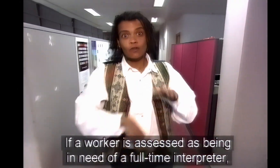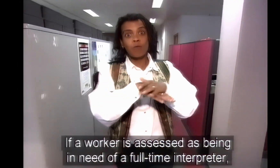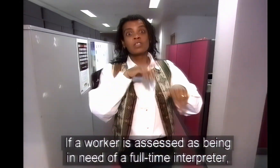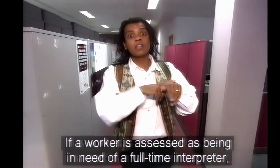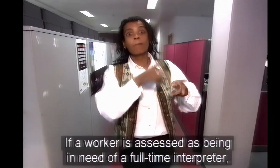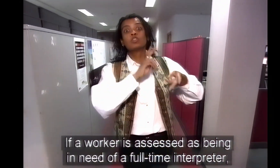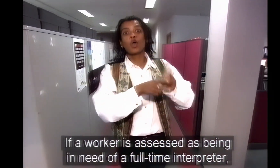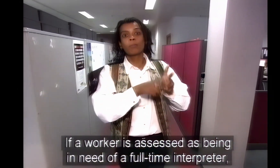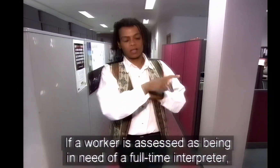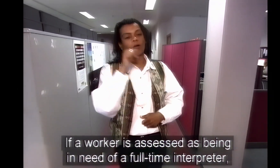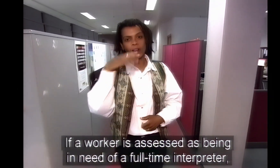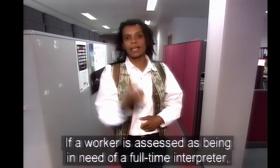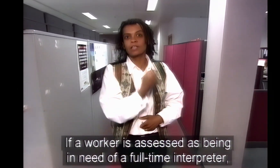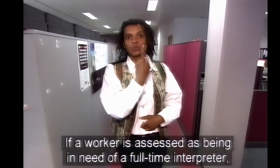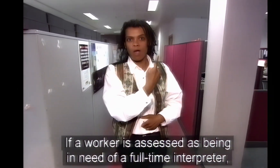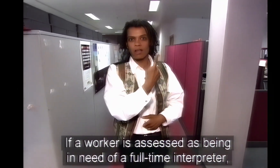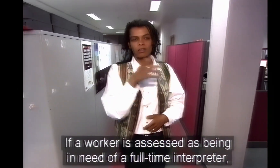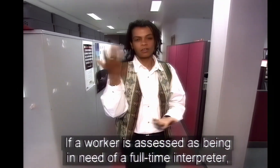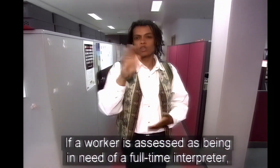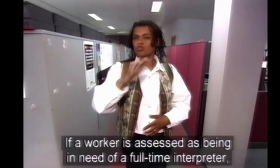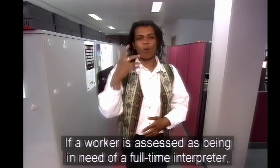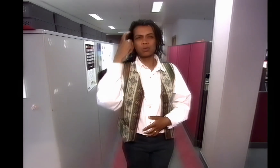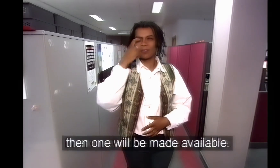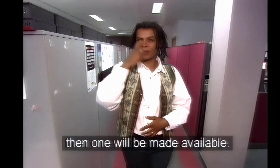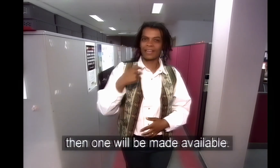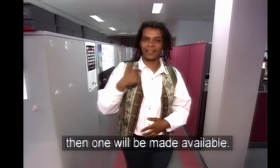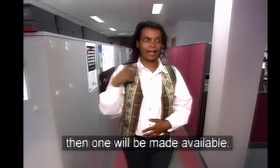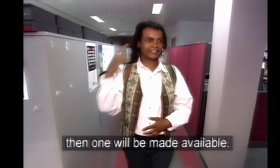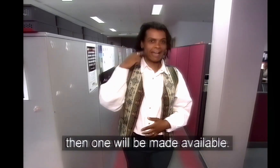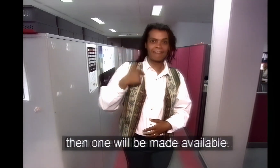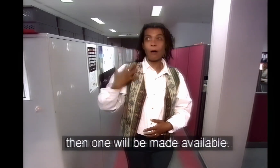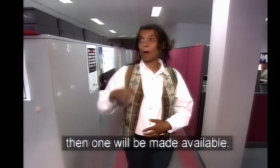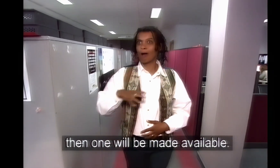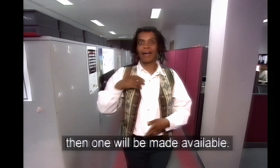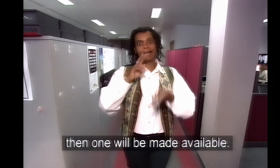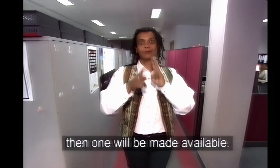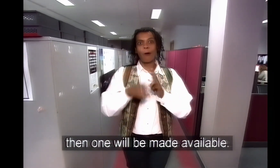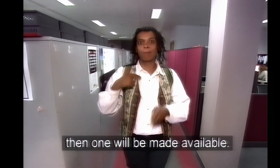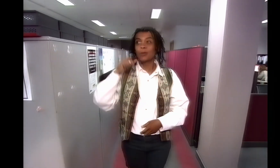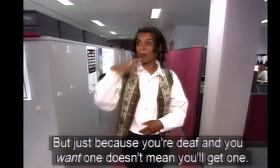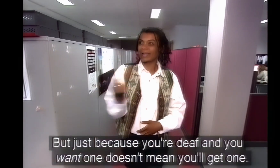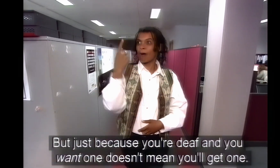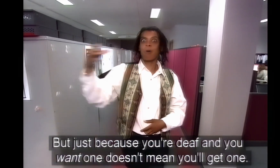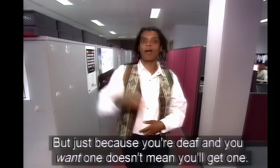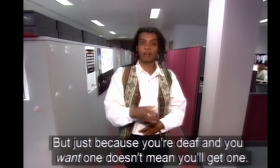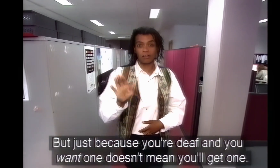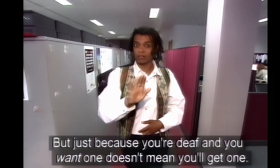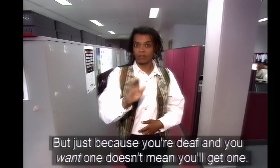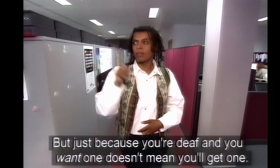full-time interpreter, then one will be made available. But just because you're deaf and want an interpreter doesn't mean that you'll automatically get